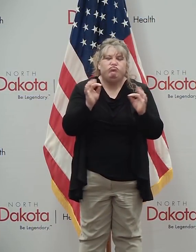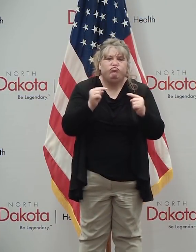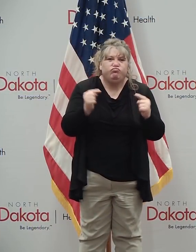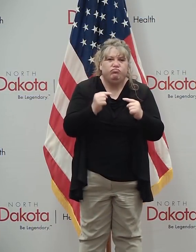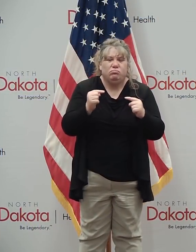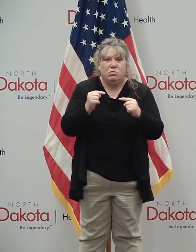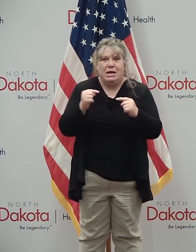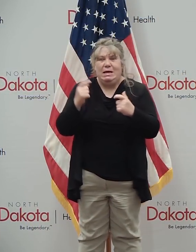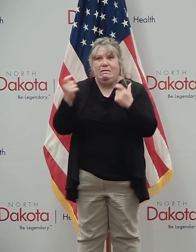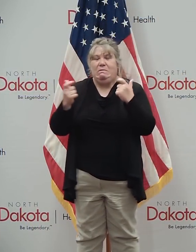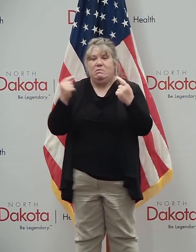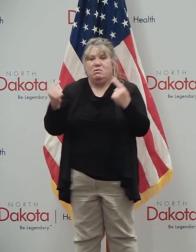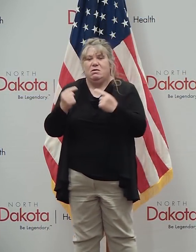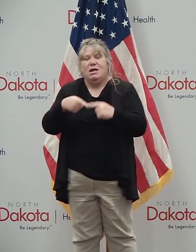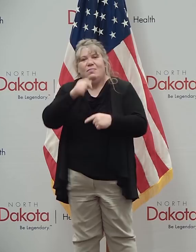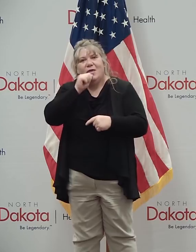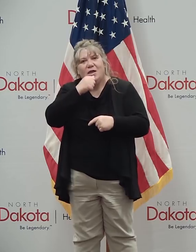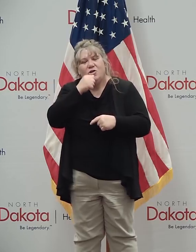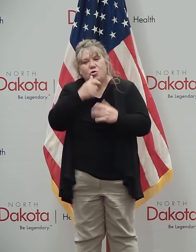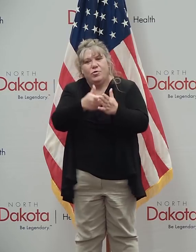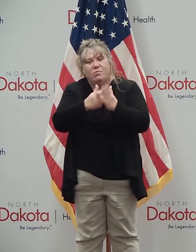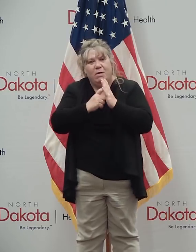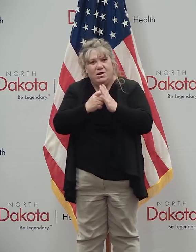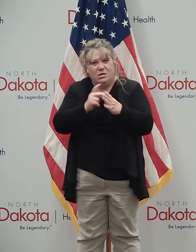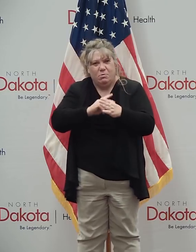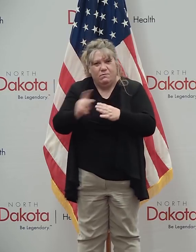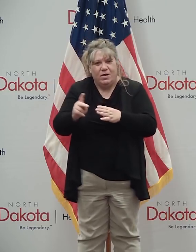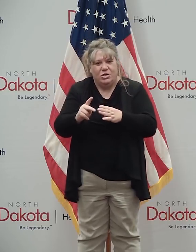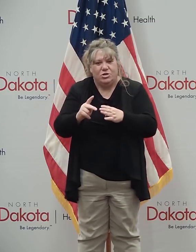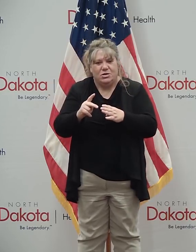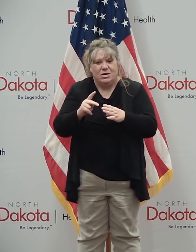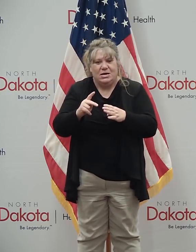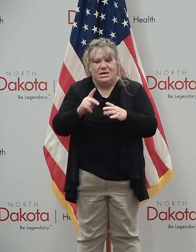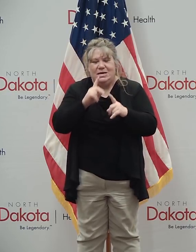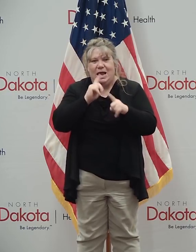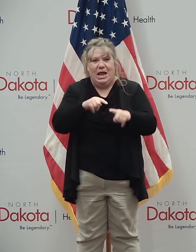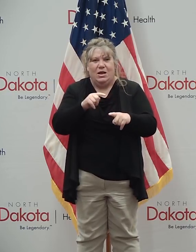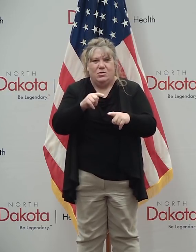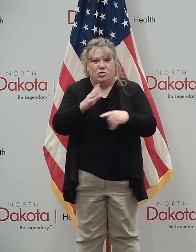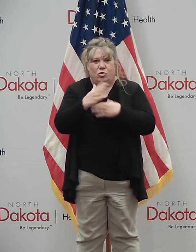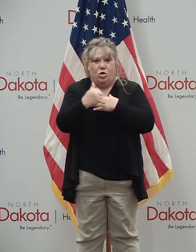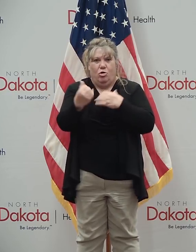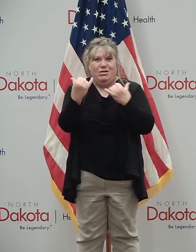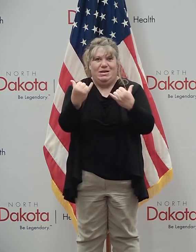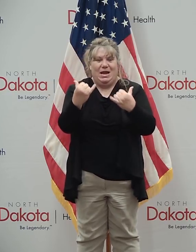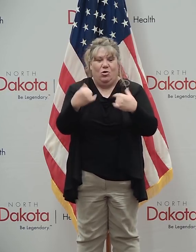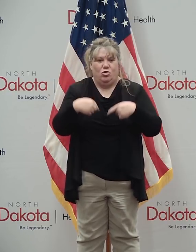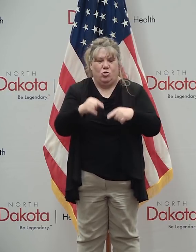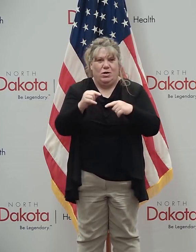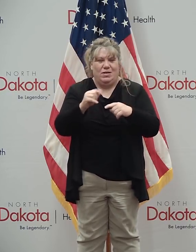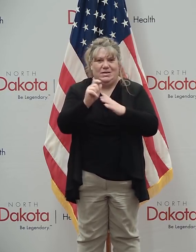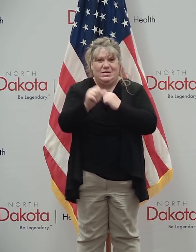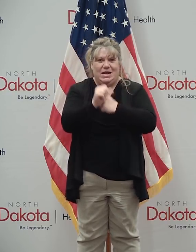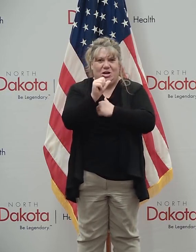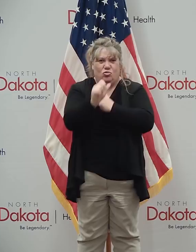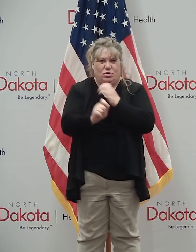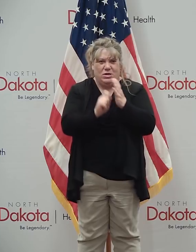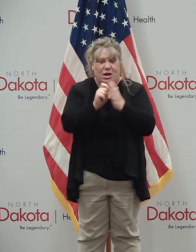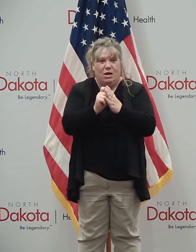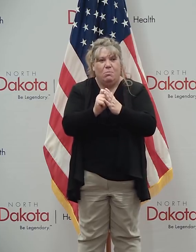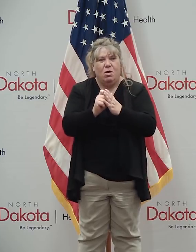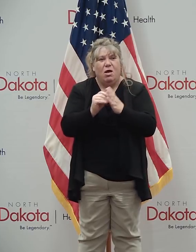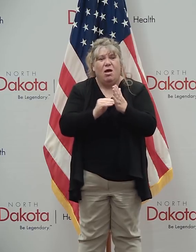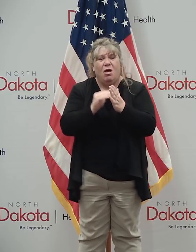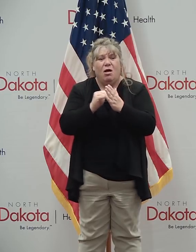way. They endure the demands of the profession to answer the call now in these dangerous times for healthcare workers,